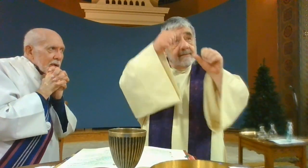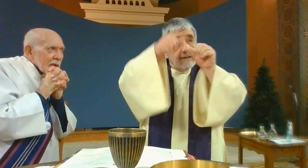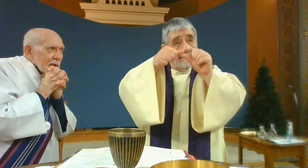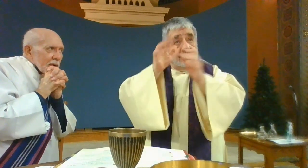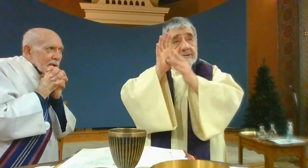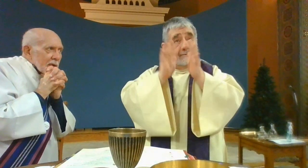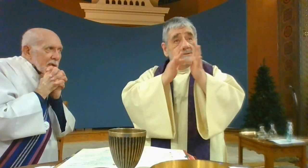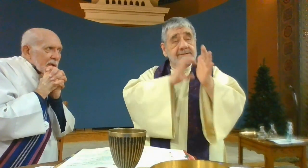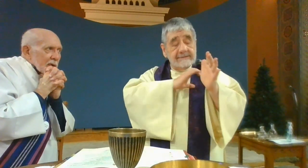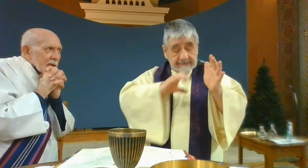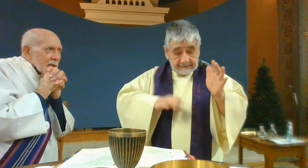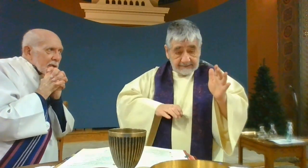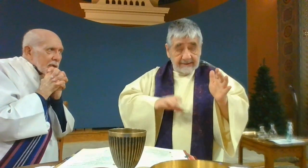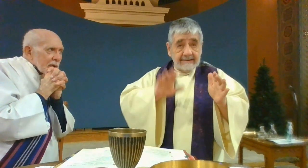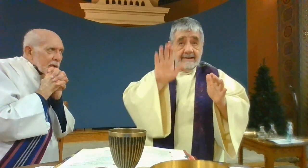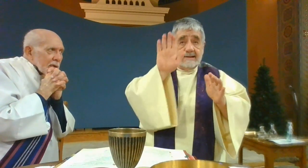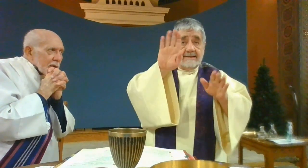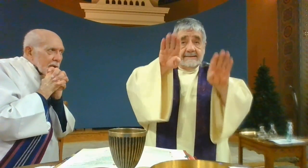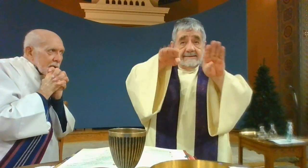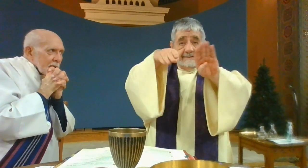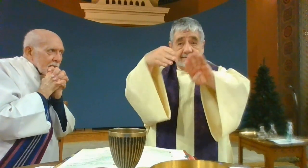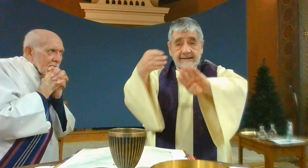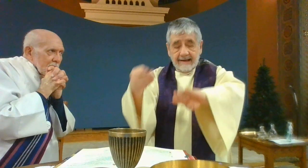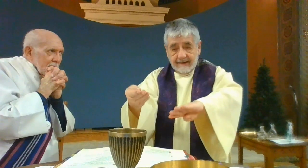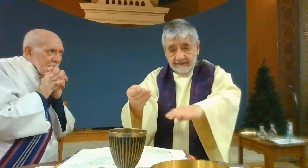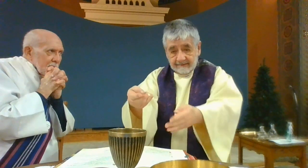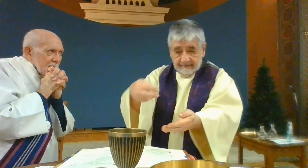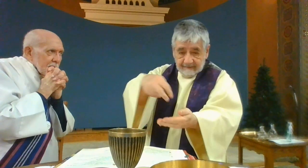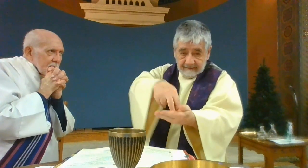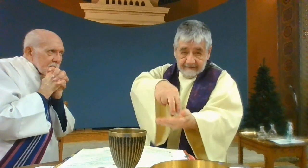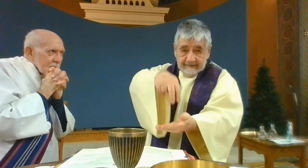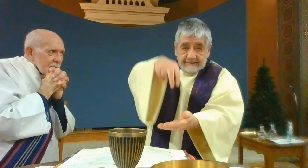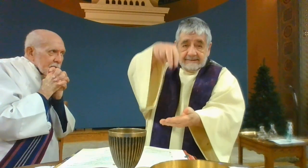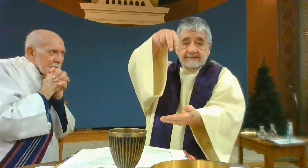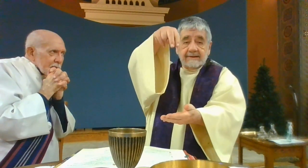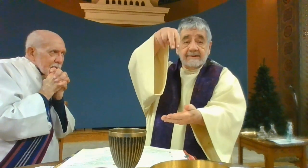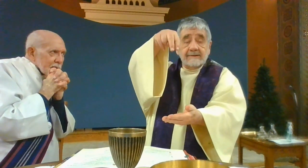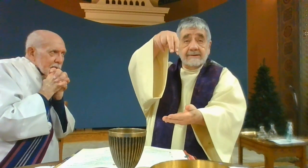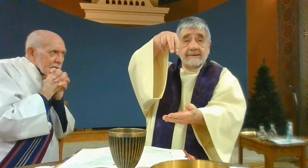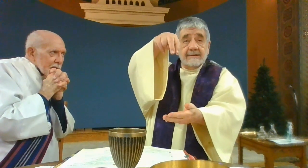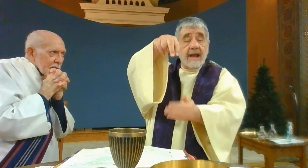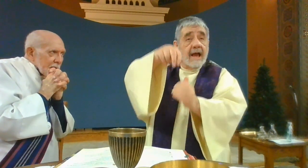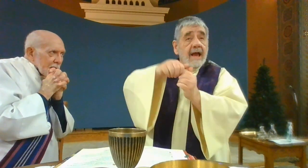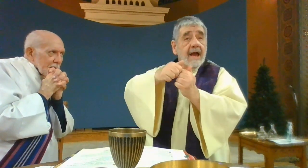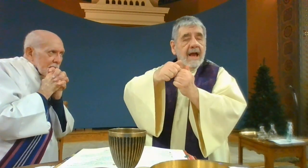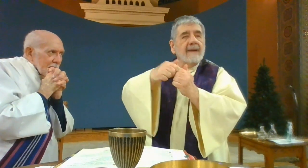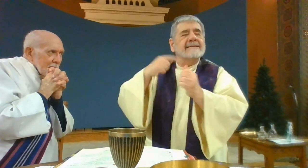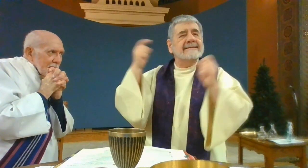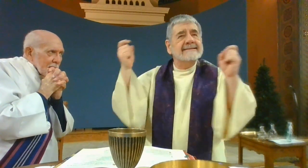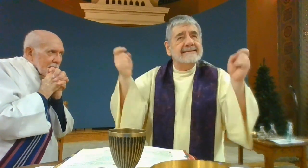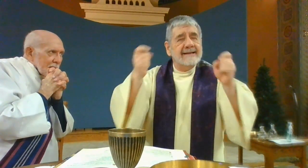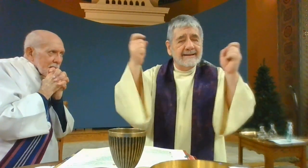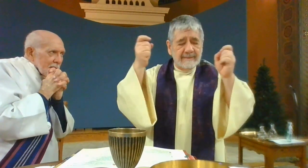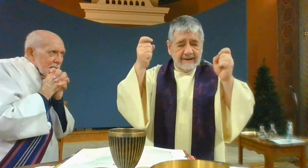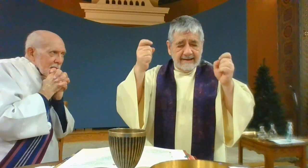Therefore as we celebrate the memorial of his death and resurrection we offer you Lord